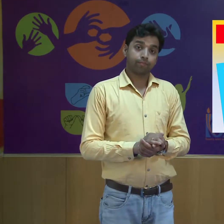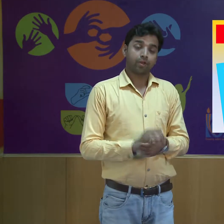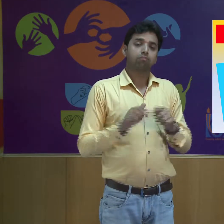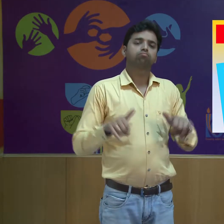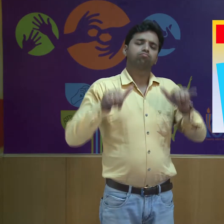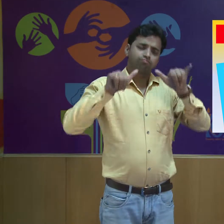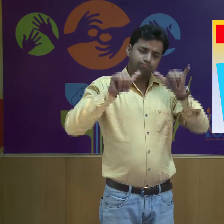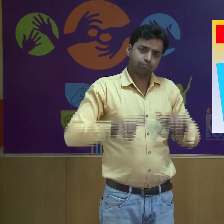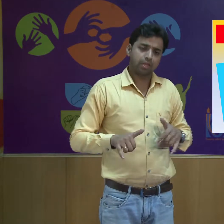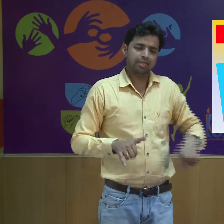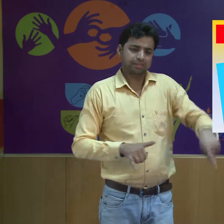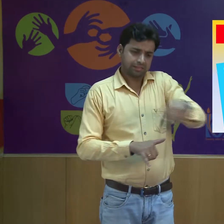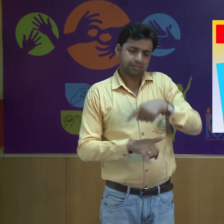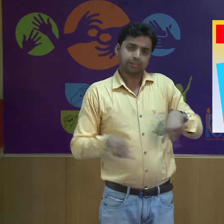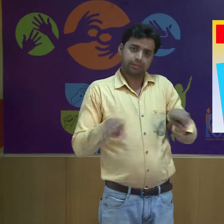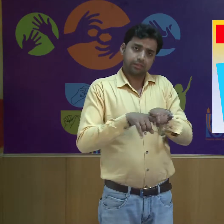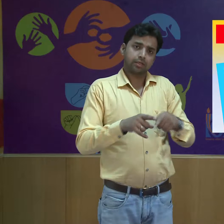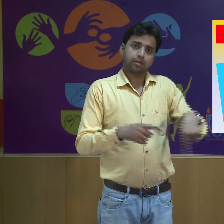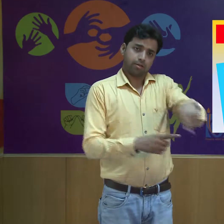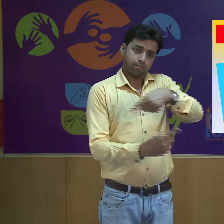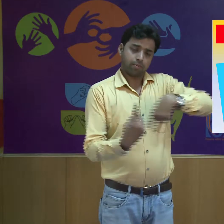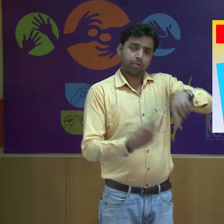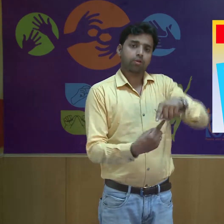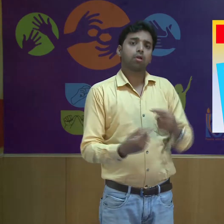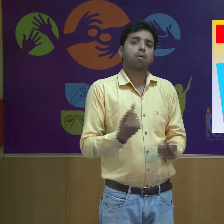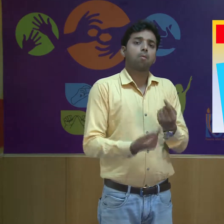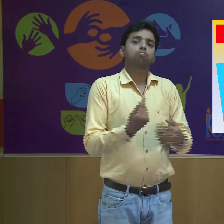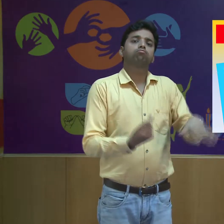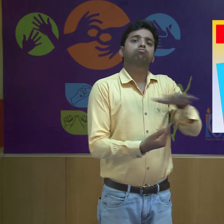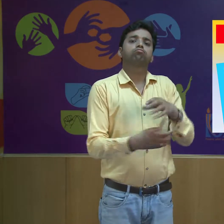same area under similar political conditions.